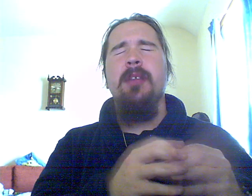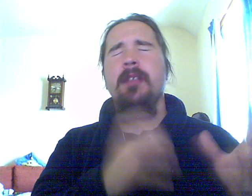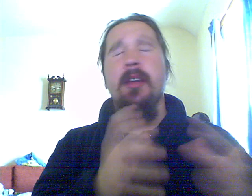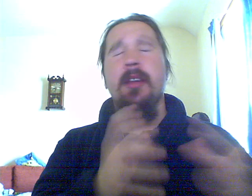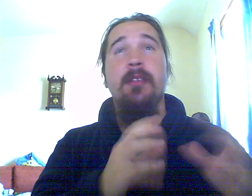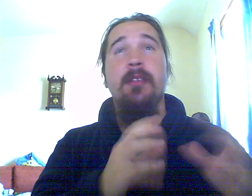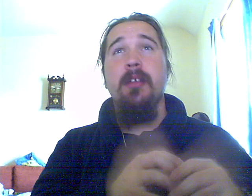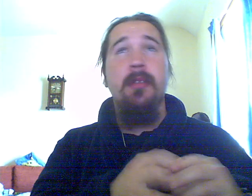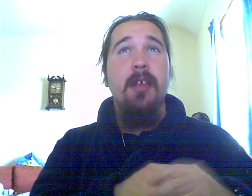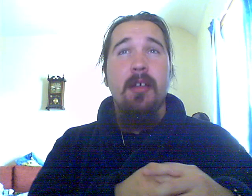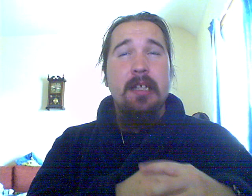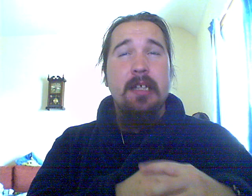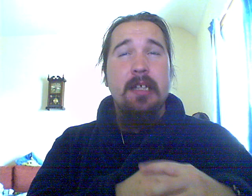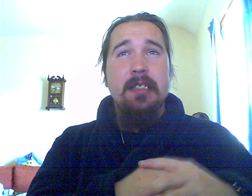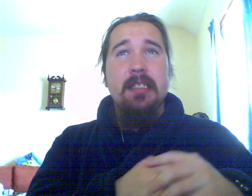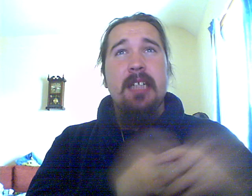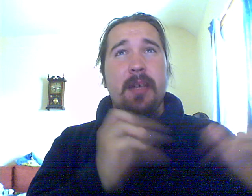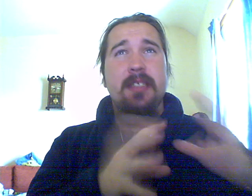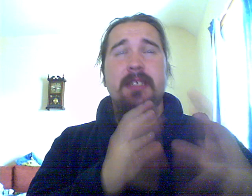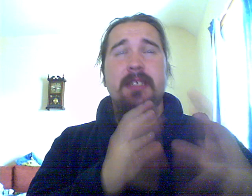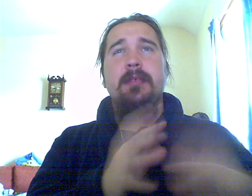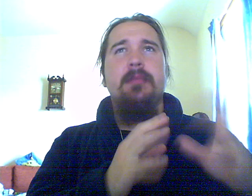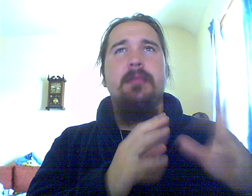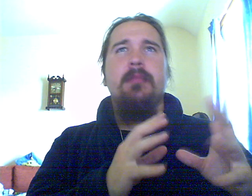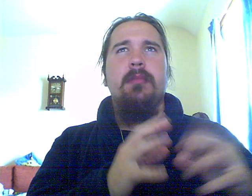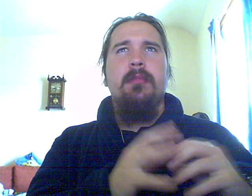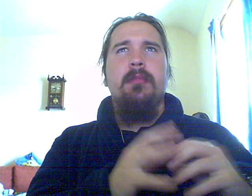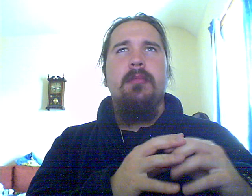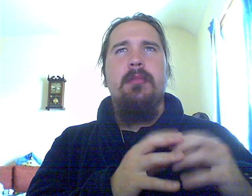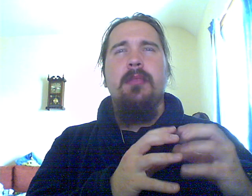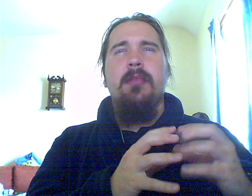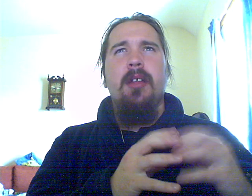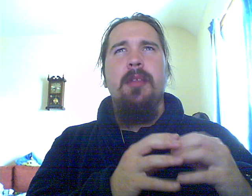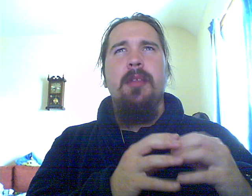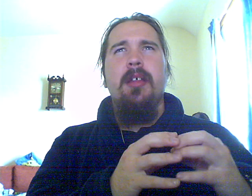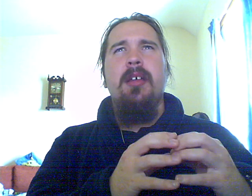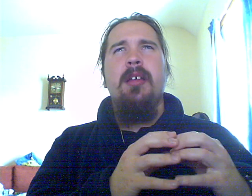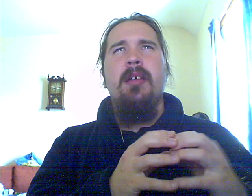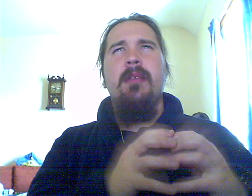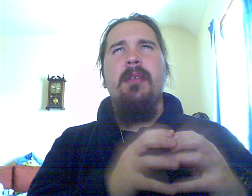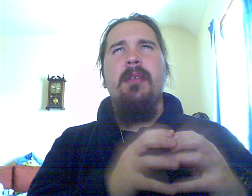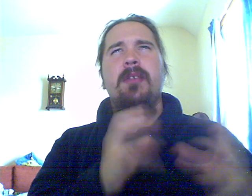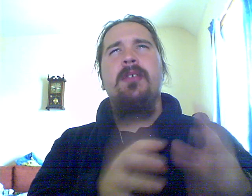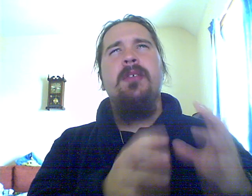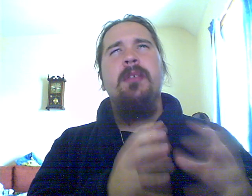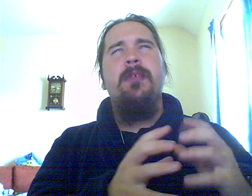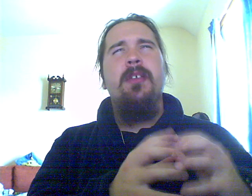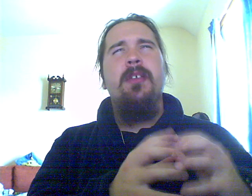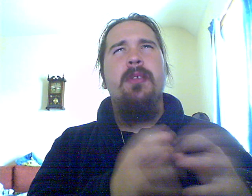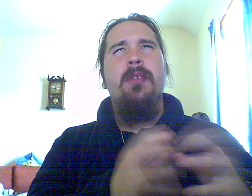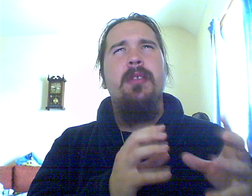whatever the heck his surname is. Anyway, he's got a little bit. I also sometimes feel that the